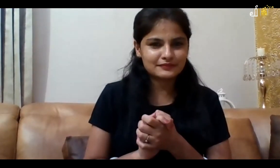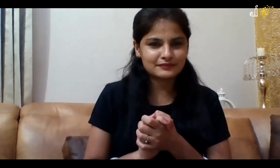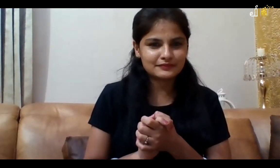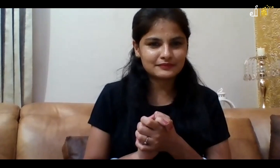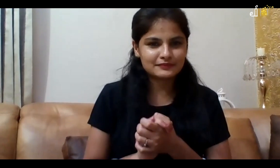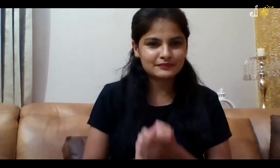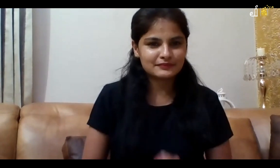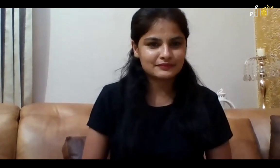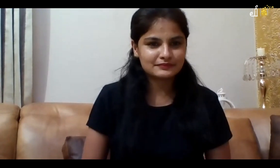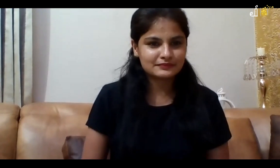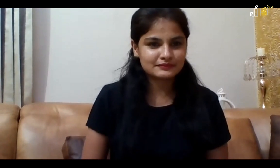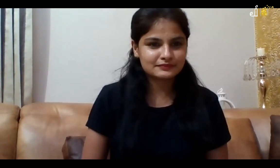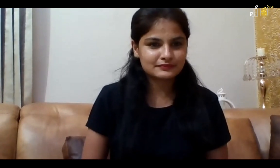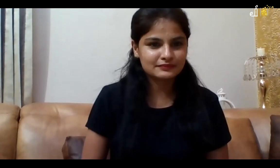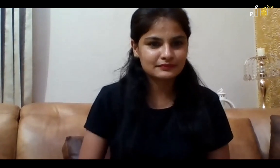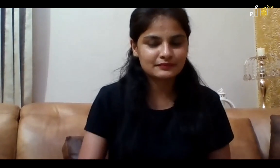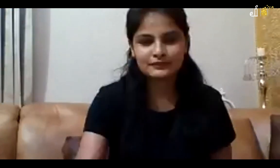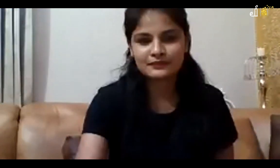Can we have Soul Joseph, please?